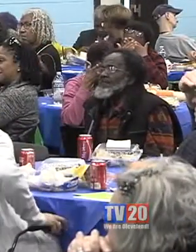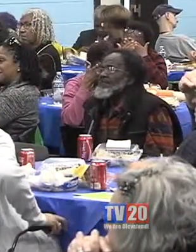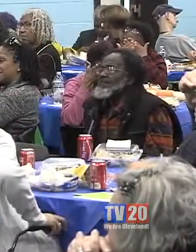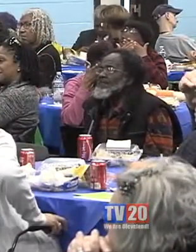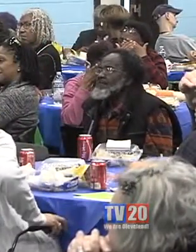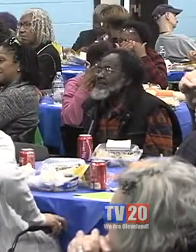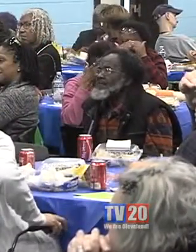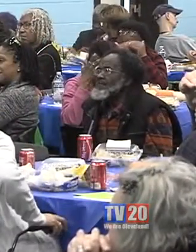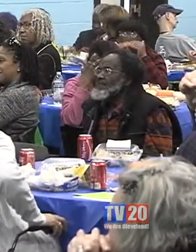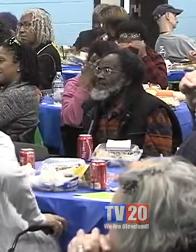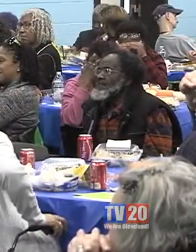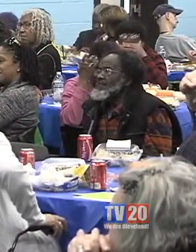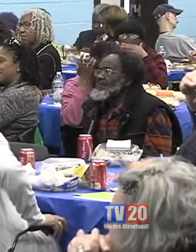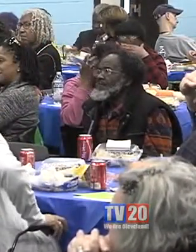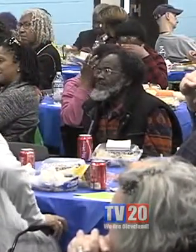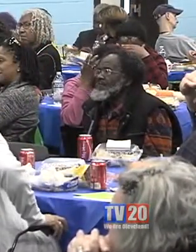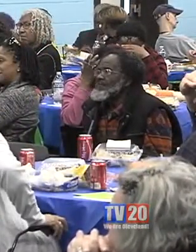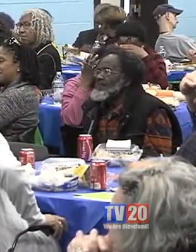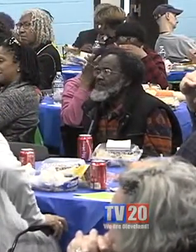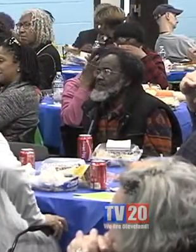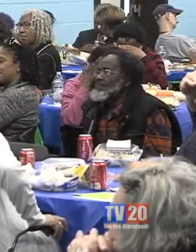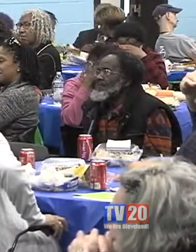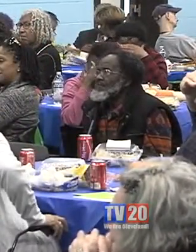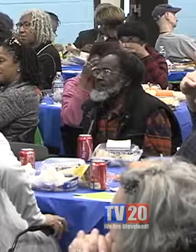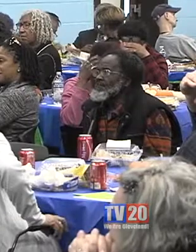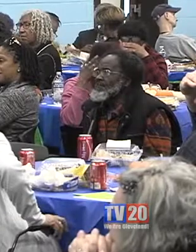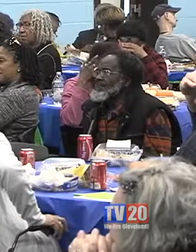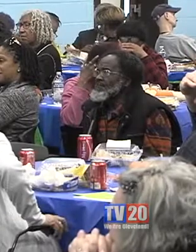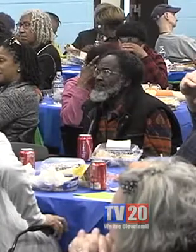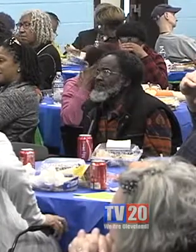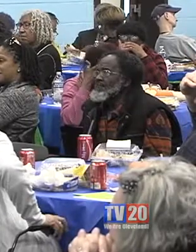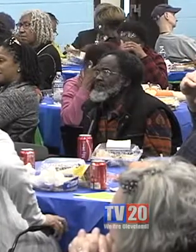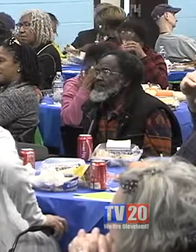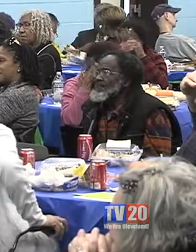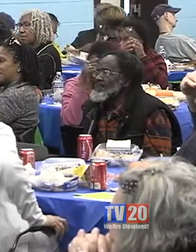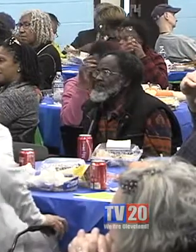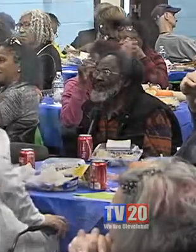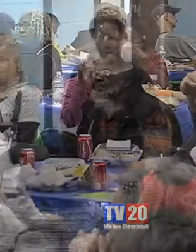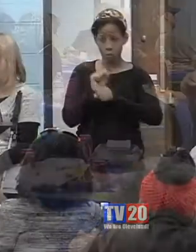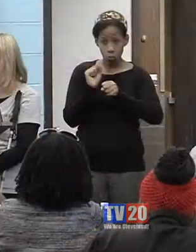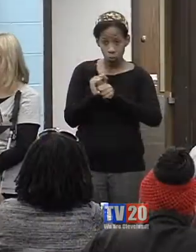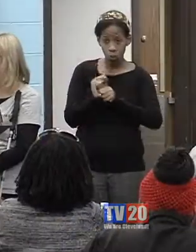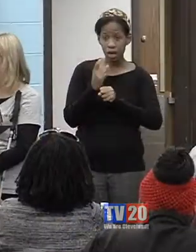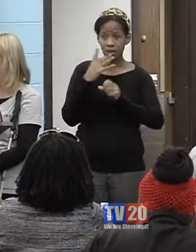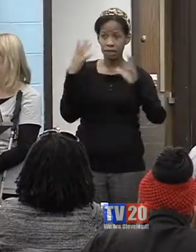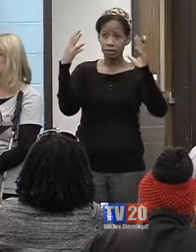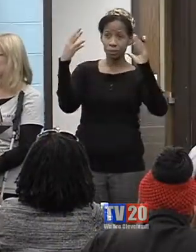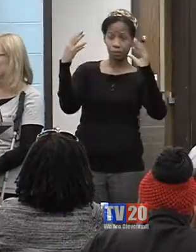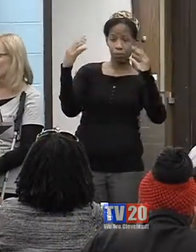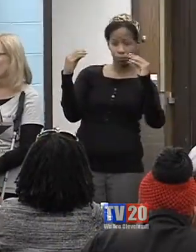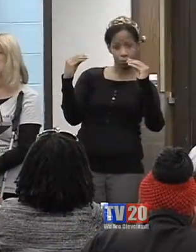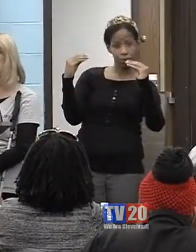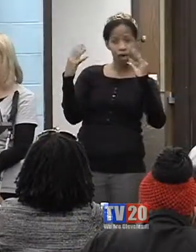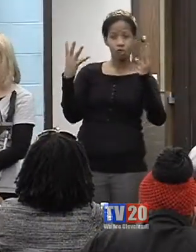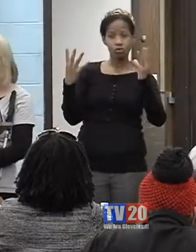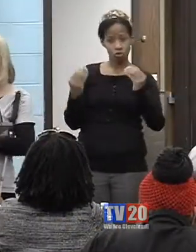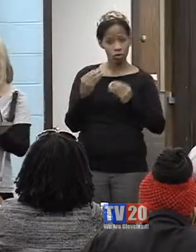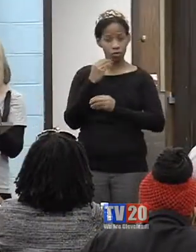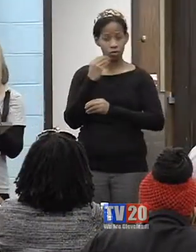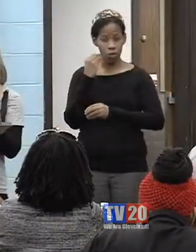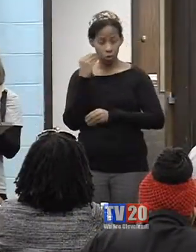says, I can't stand the light. It's really the glare. So if you get rid of that glare, that's right. So how do you get rid of that glare? You